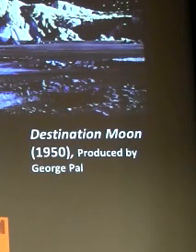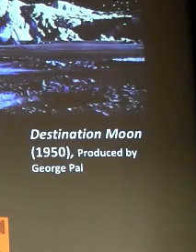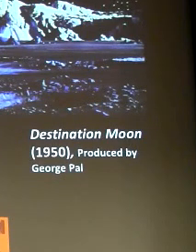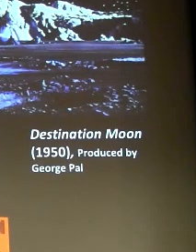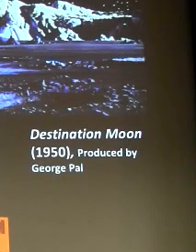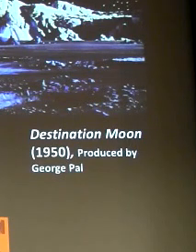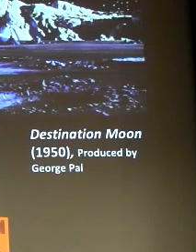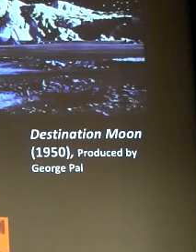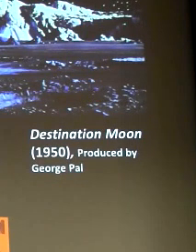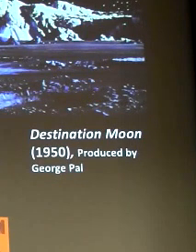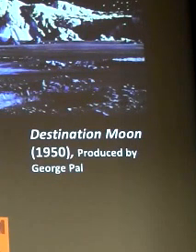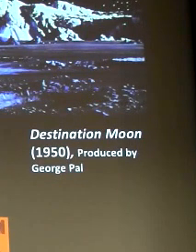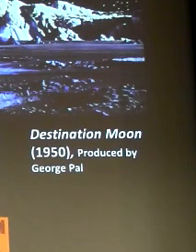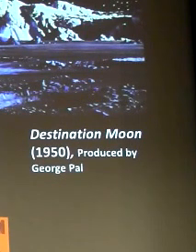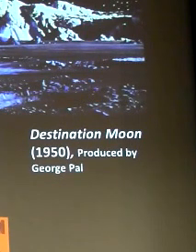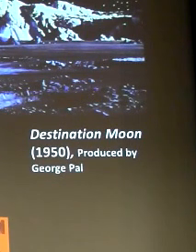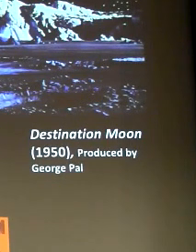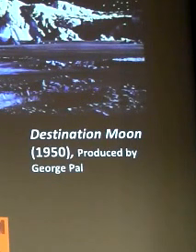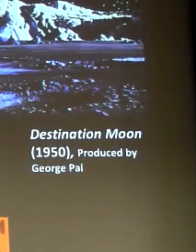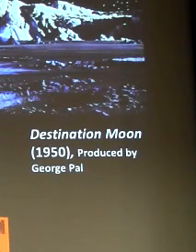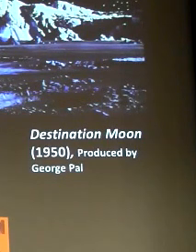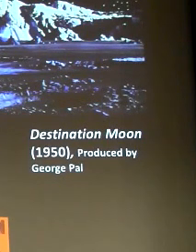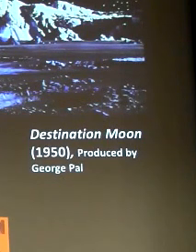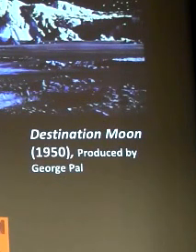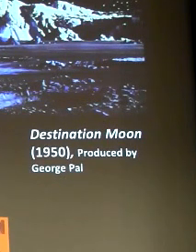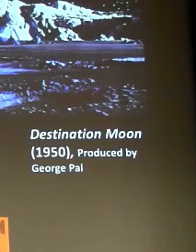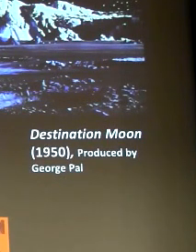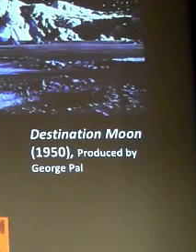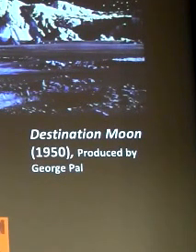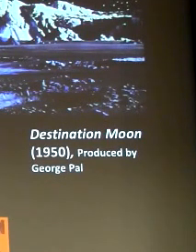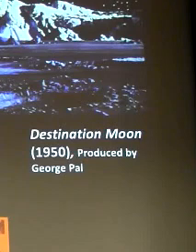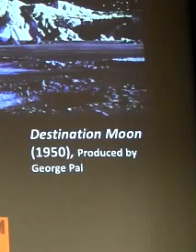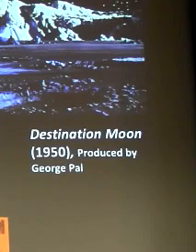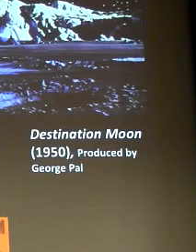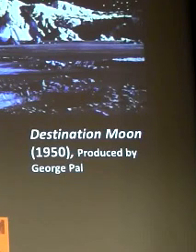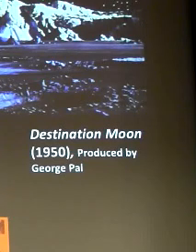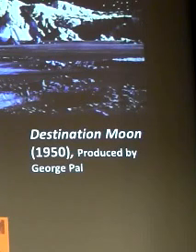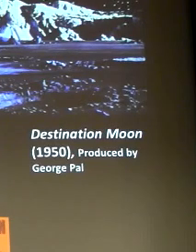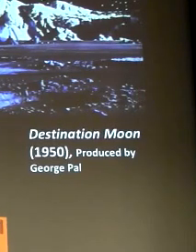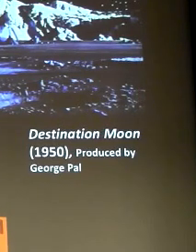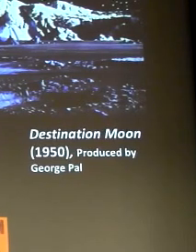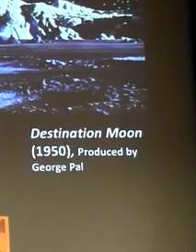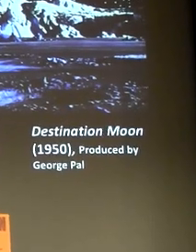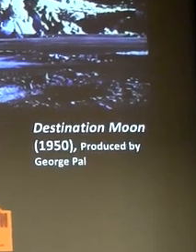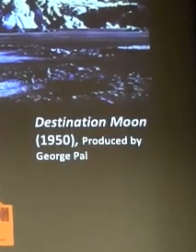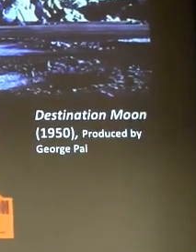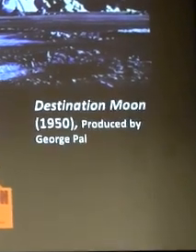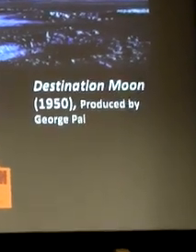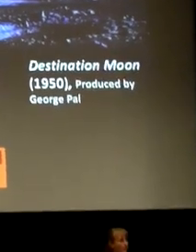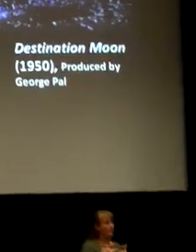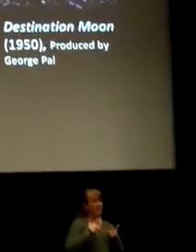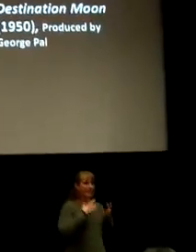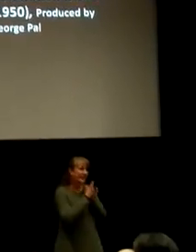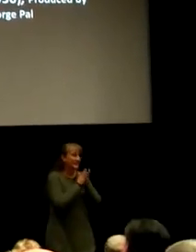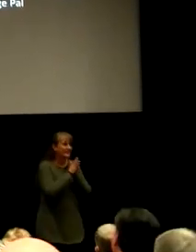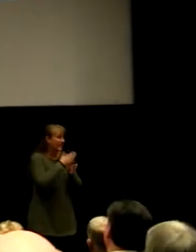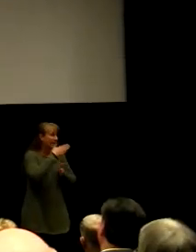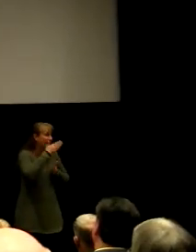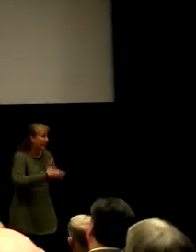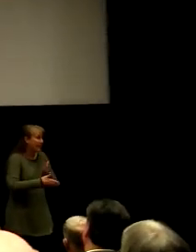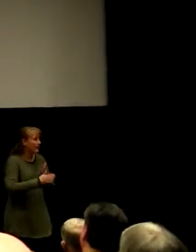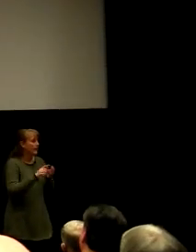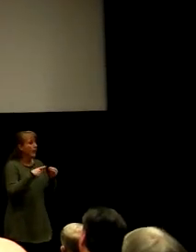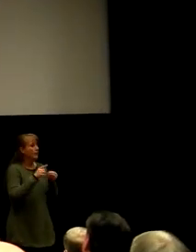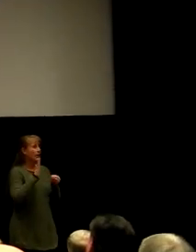successful. The mission gets off. And one of the technocrats speaks in a very rousing speech at the end about